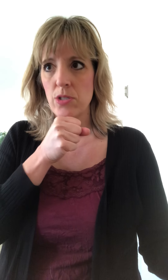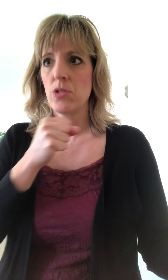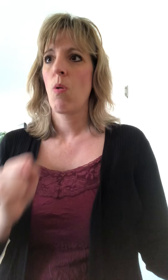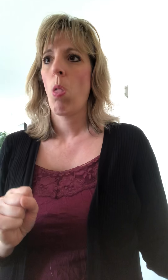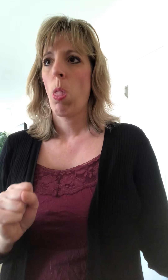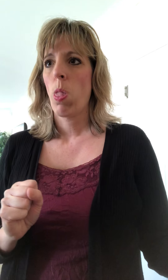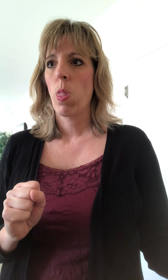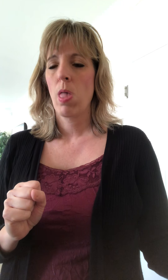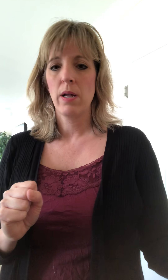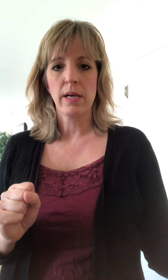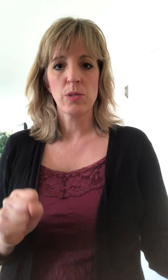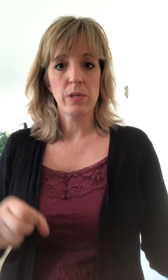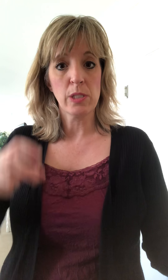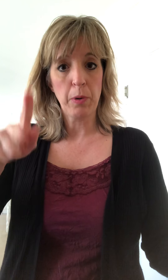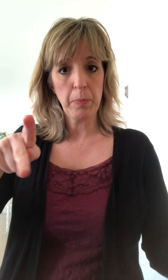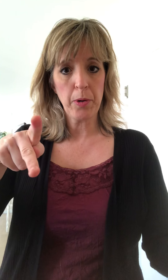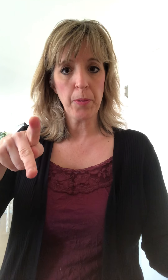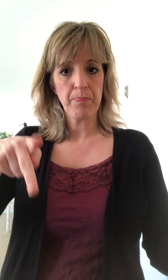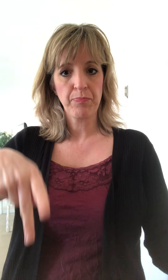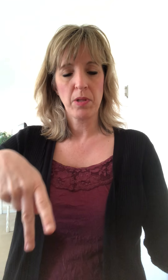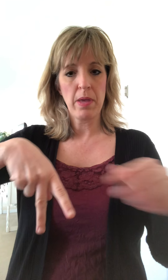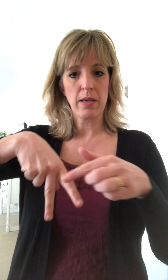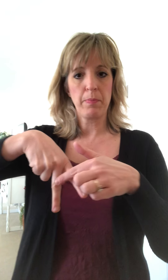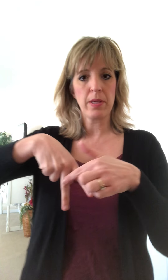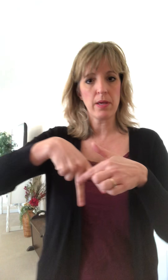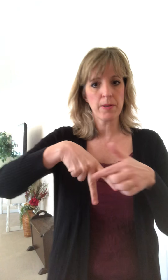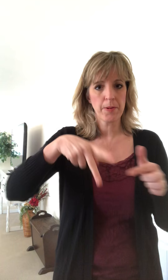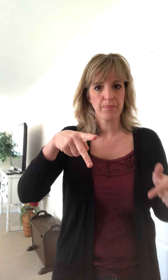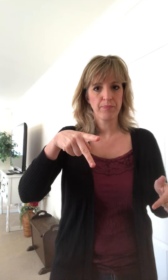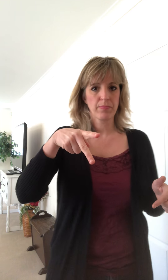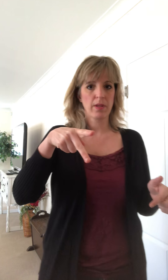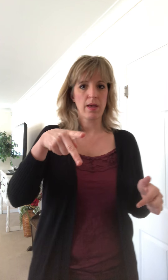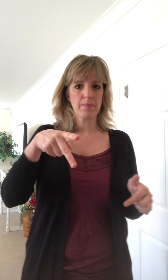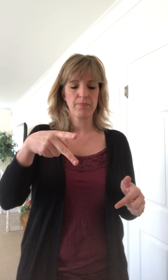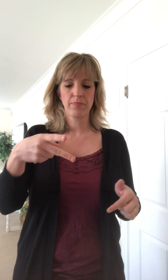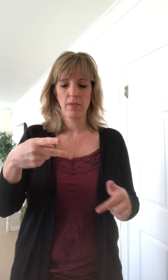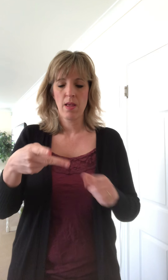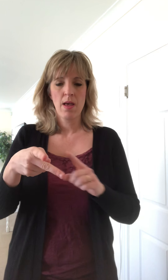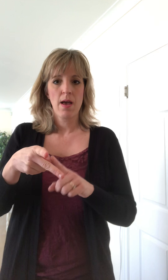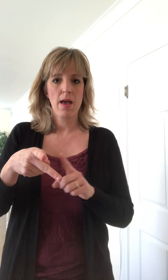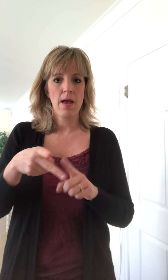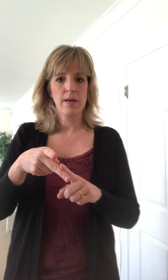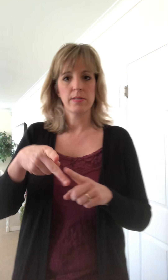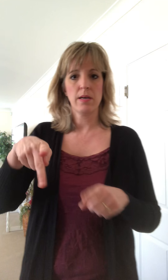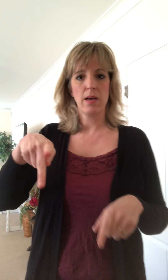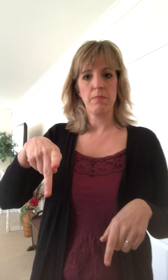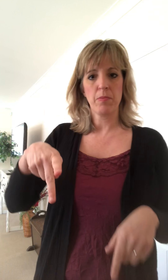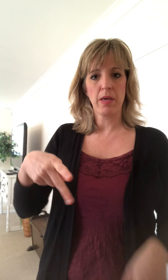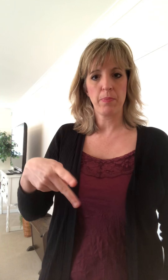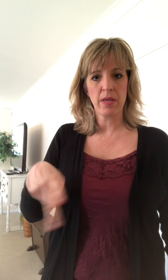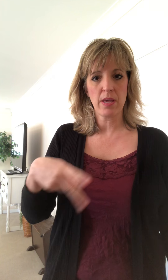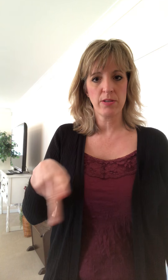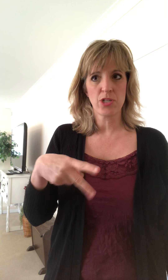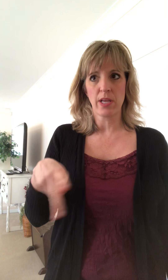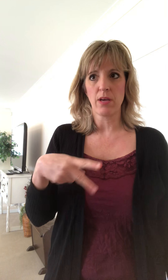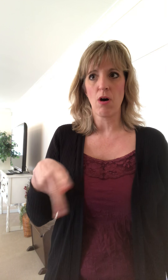orange. The next one is purple. You make a P, okay? And you make a P and you shake it. All